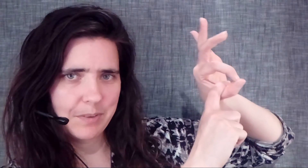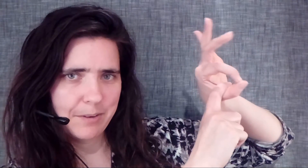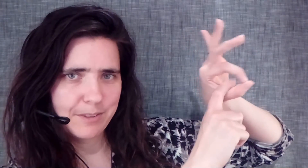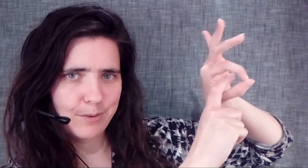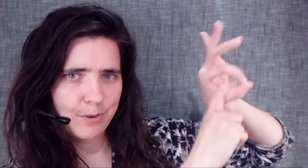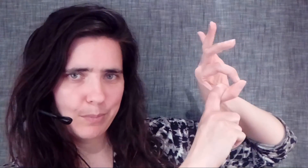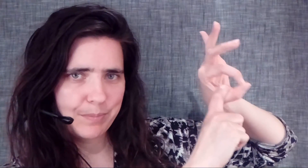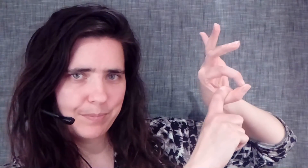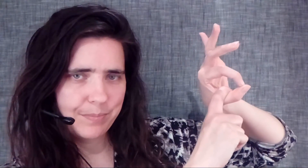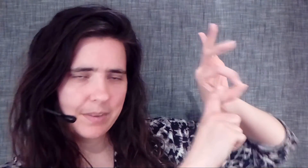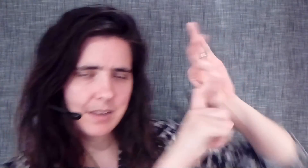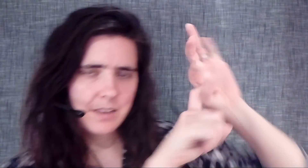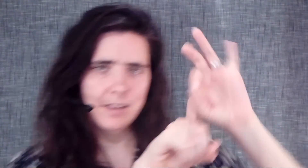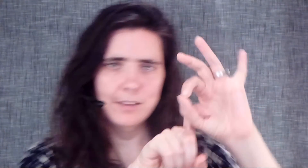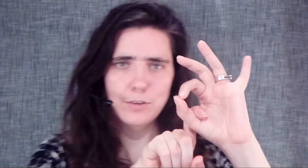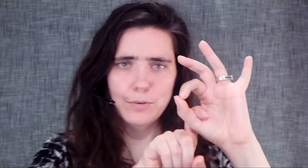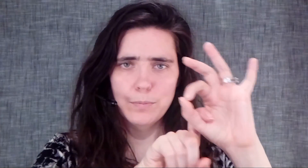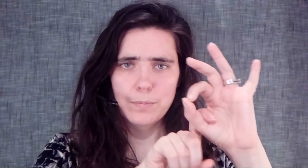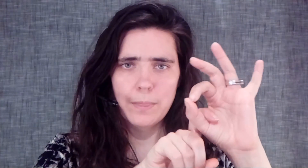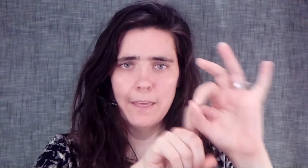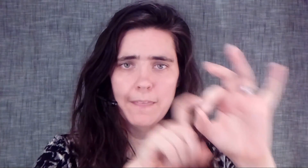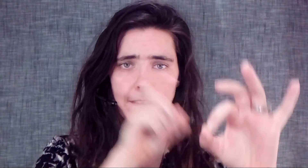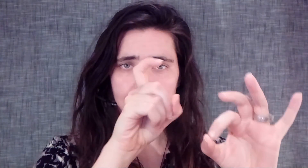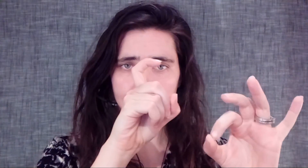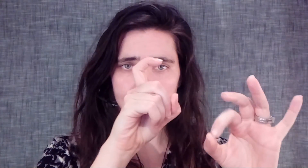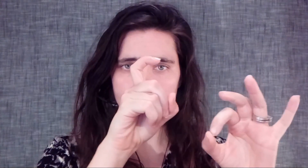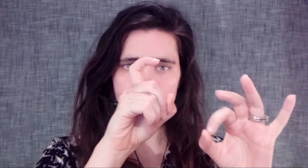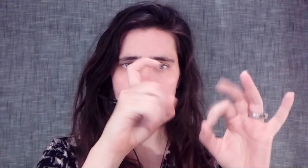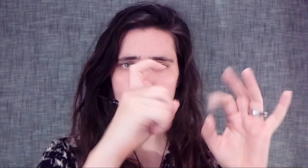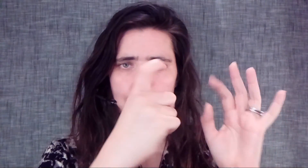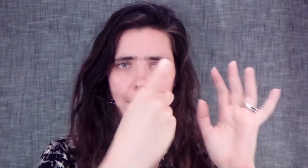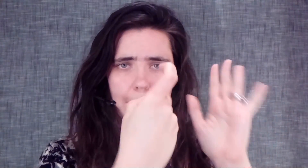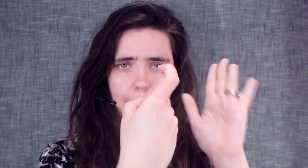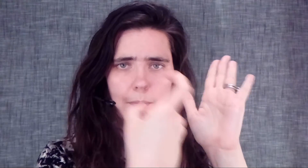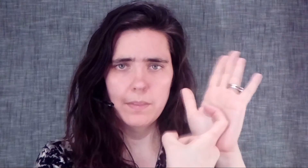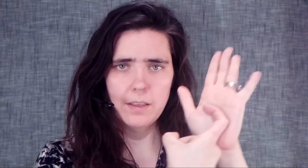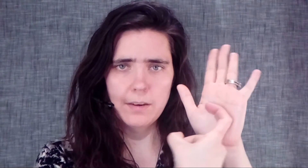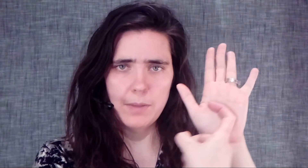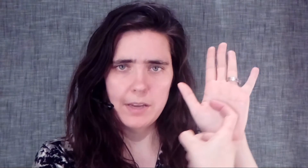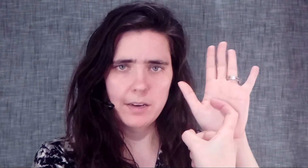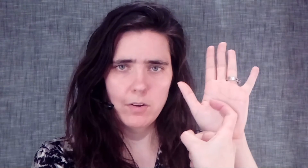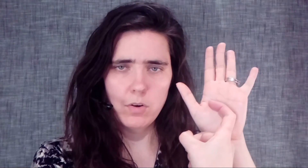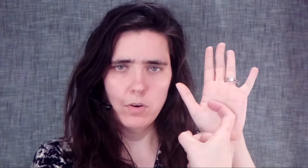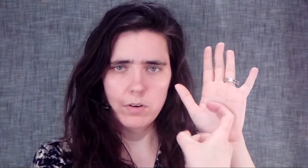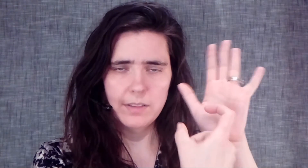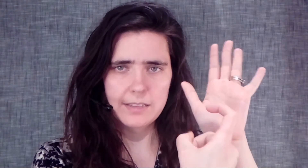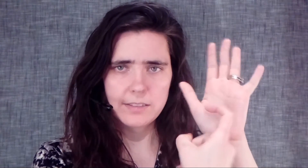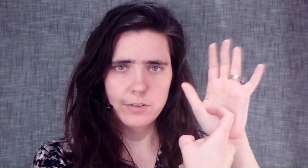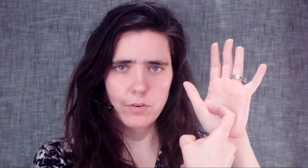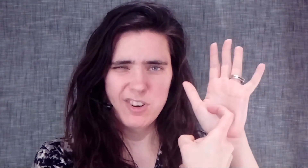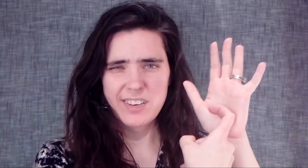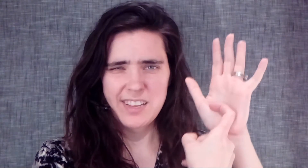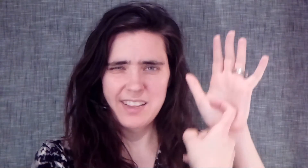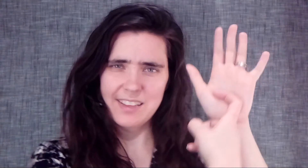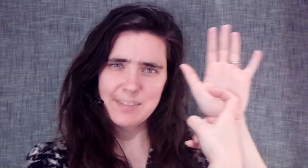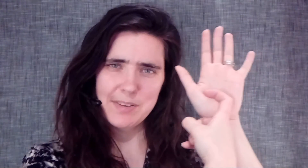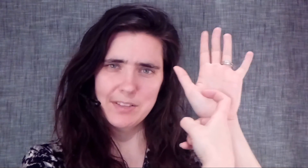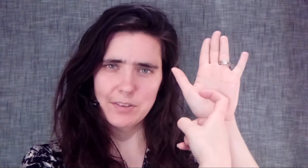always do it open. Q, then you take that same shape and make an R. That's your R. To me it looks